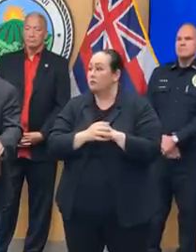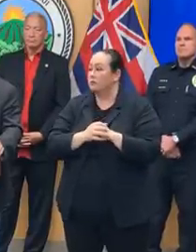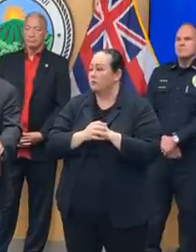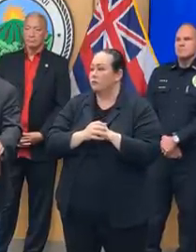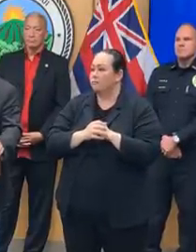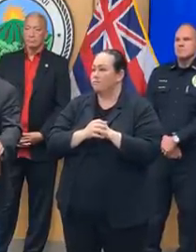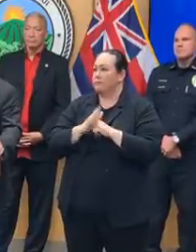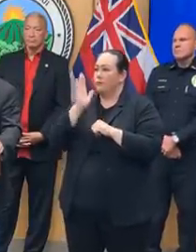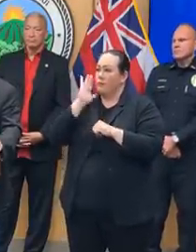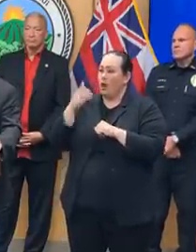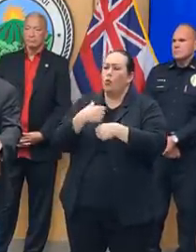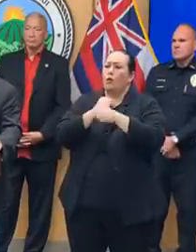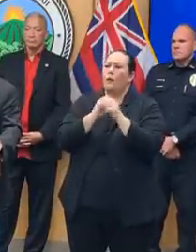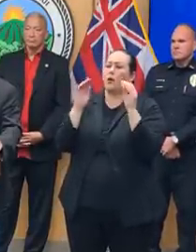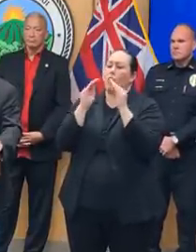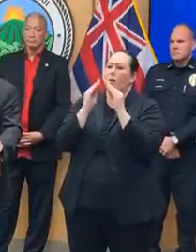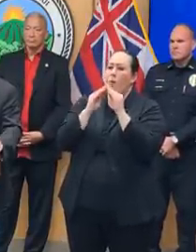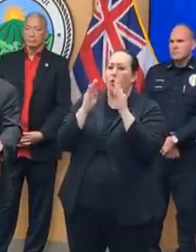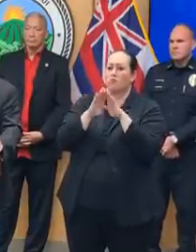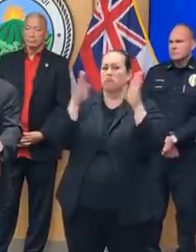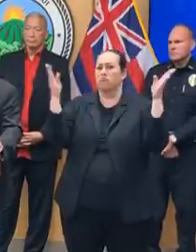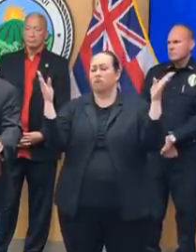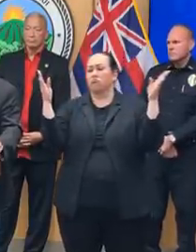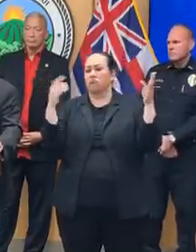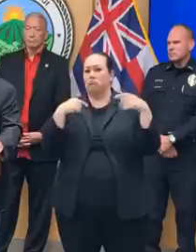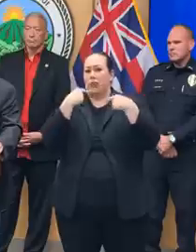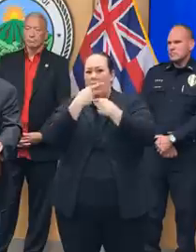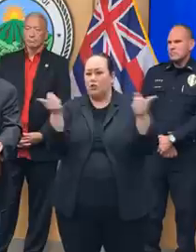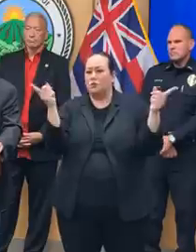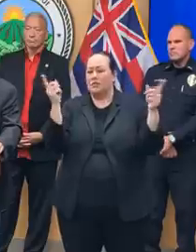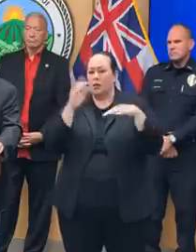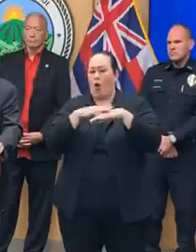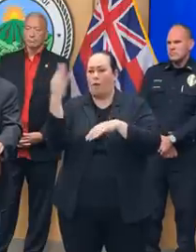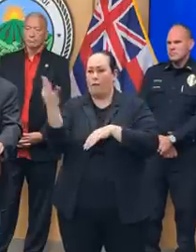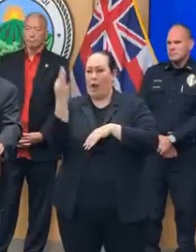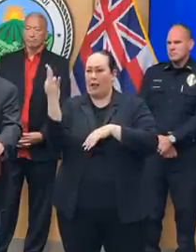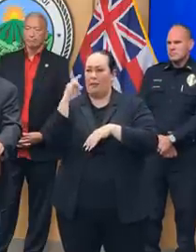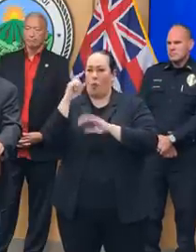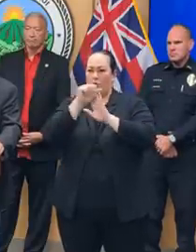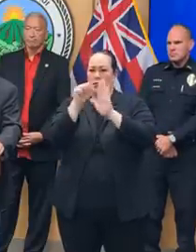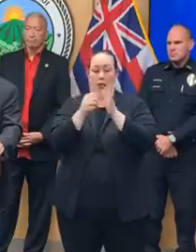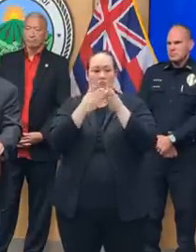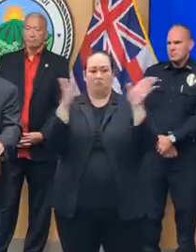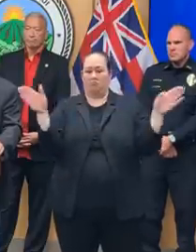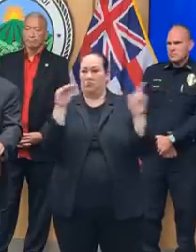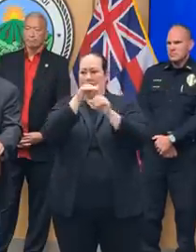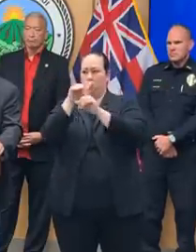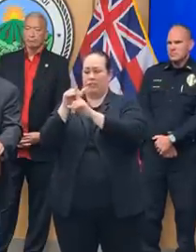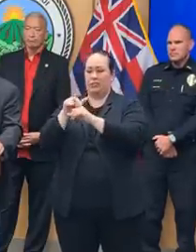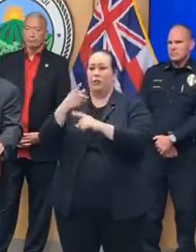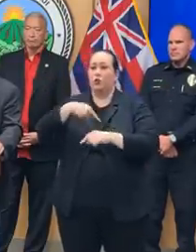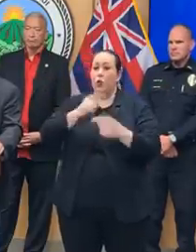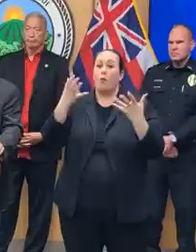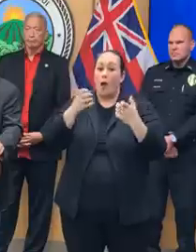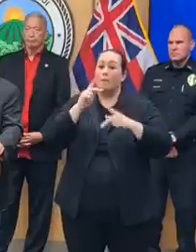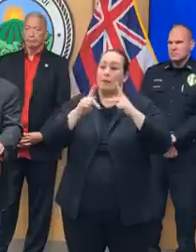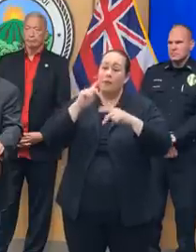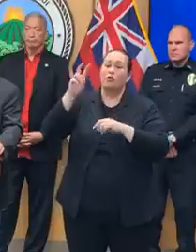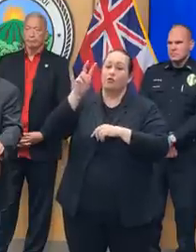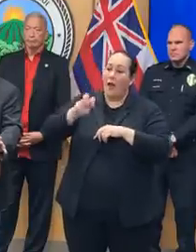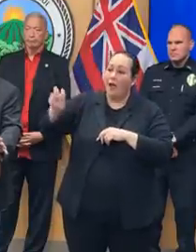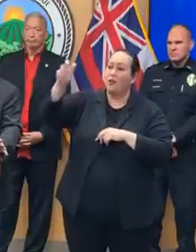broader announcement and have broader discussion about this on Friday in a statewide address. But we want people to travel to the